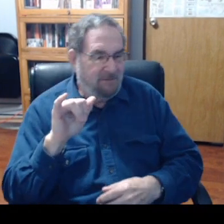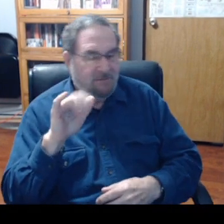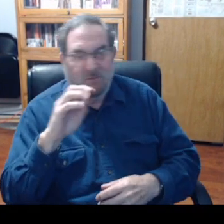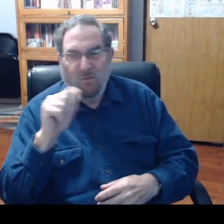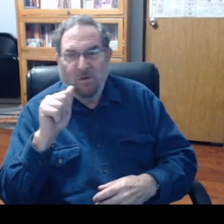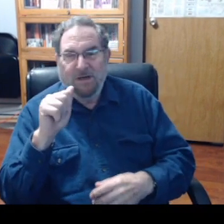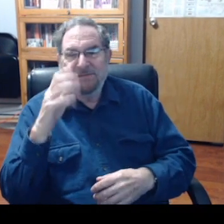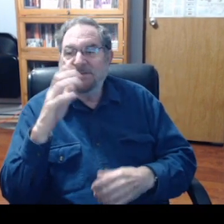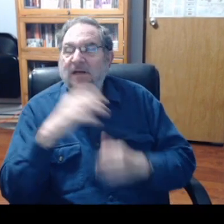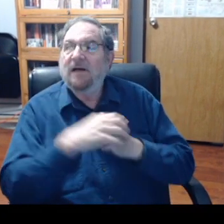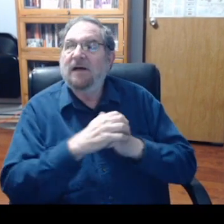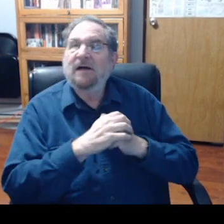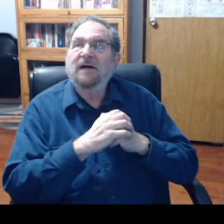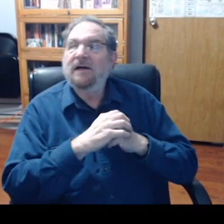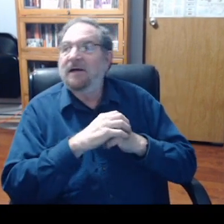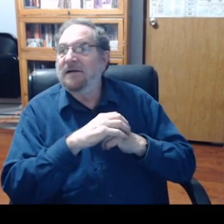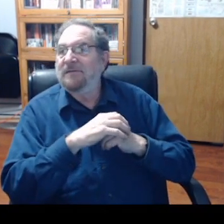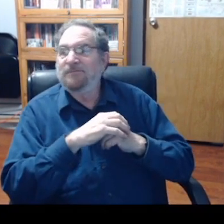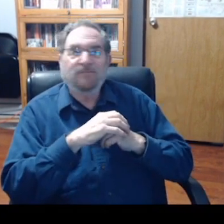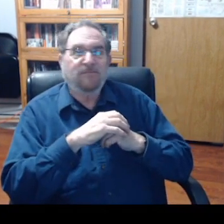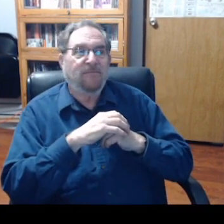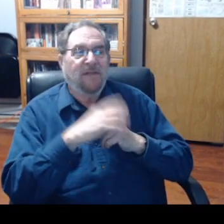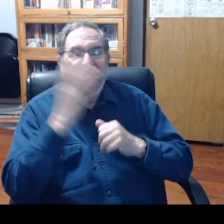That was